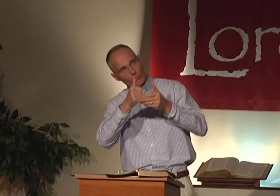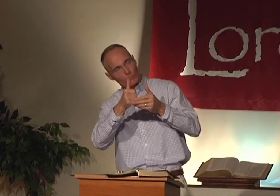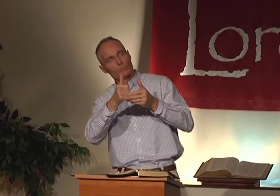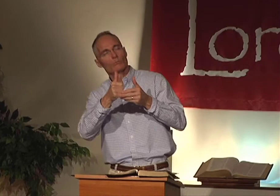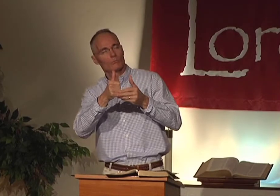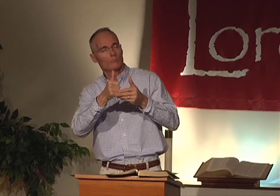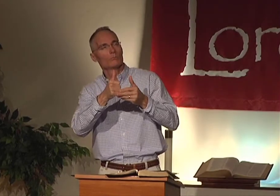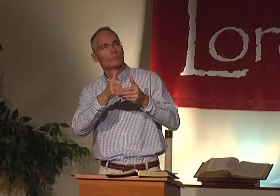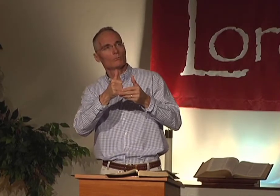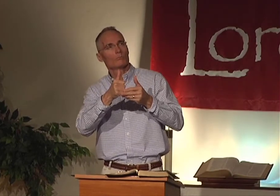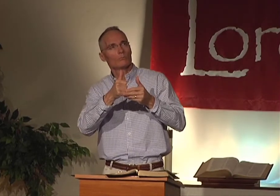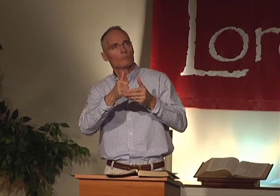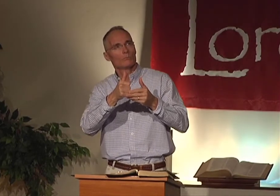We ask for your continuous help.